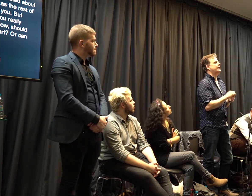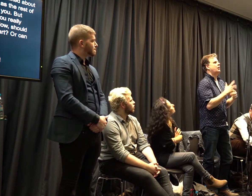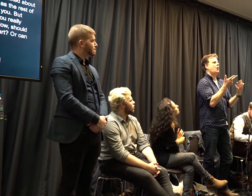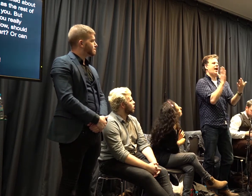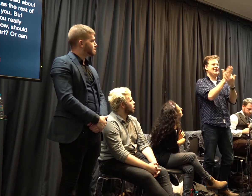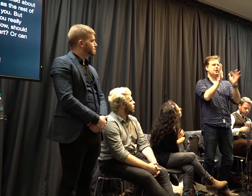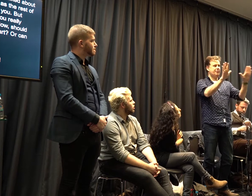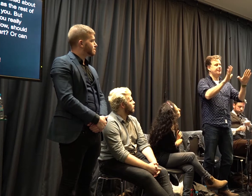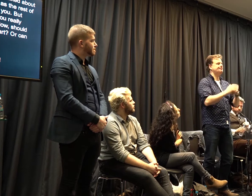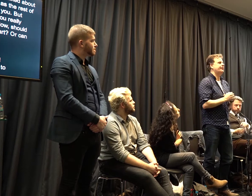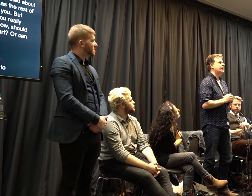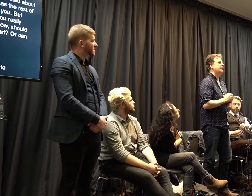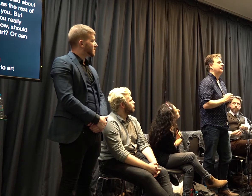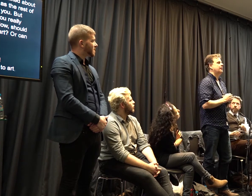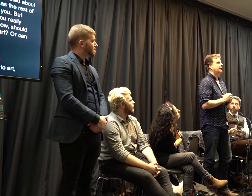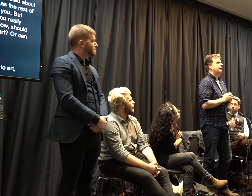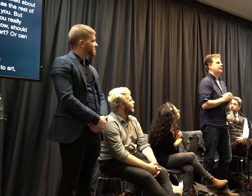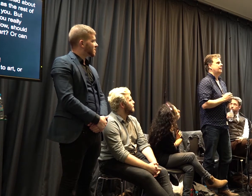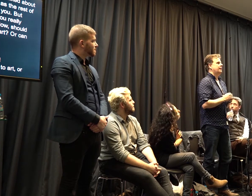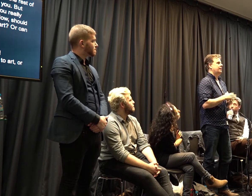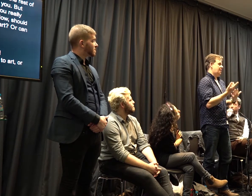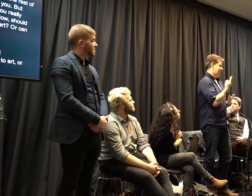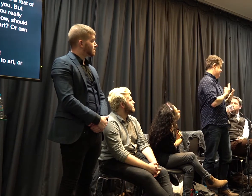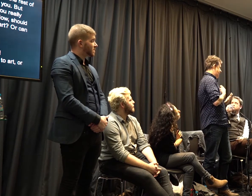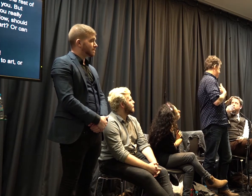Access to art or making